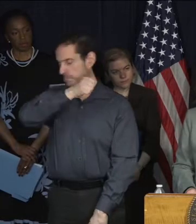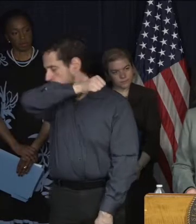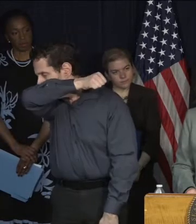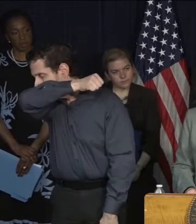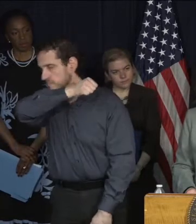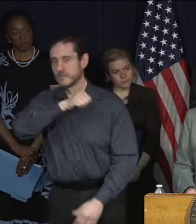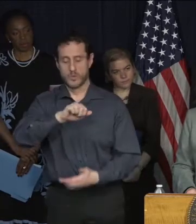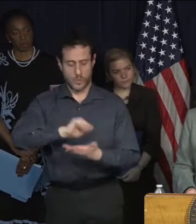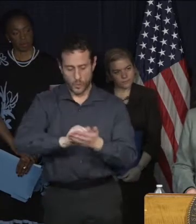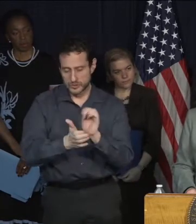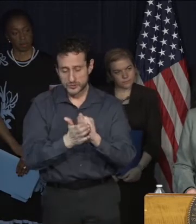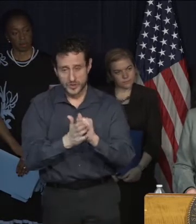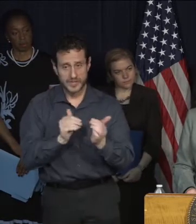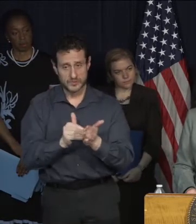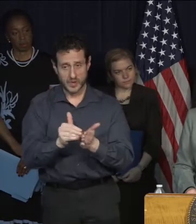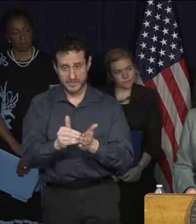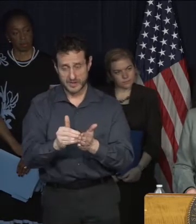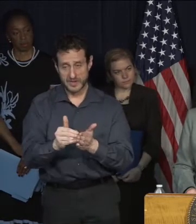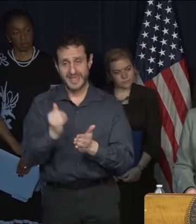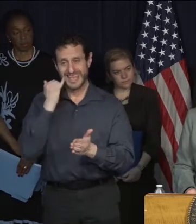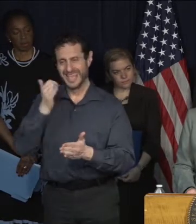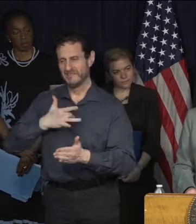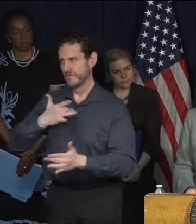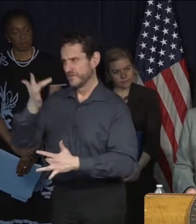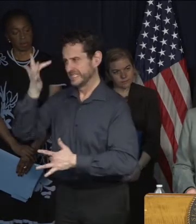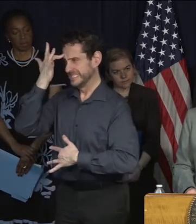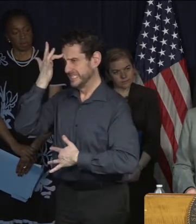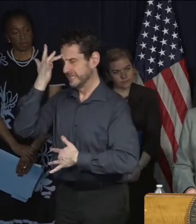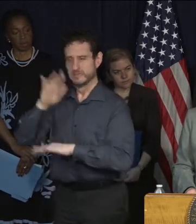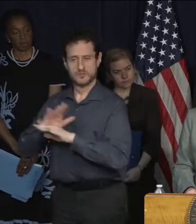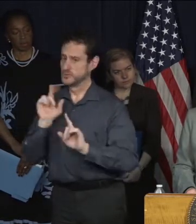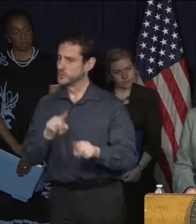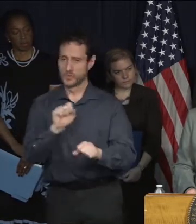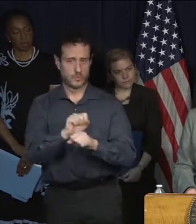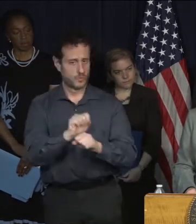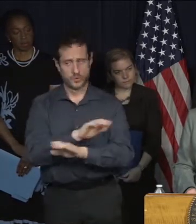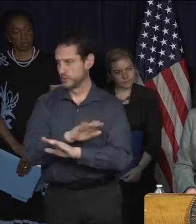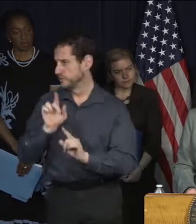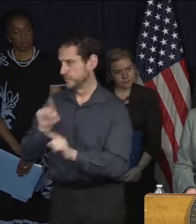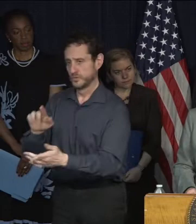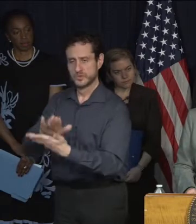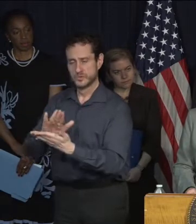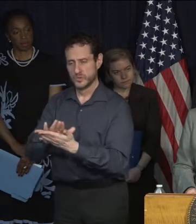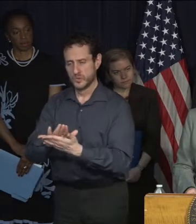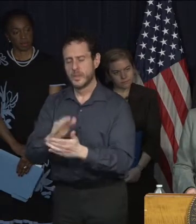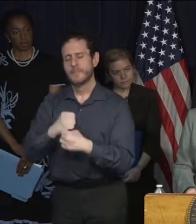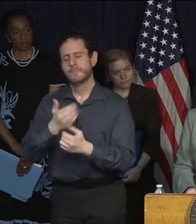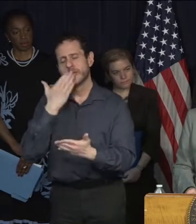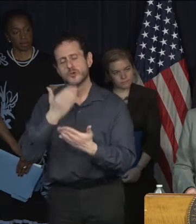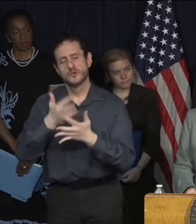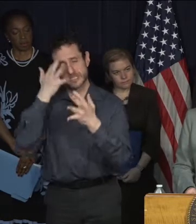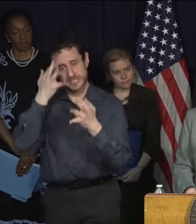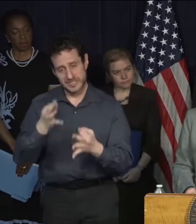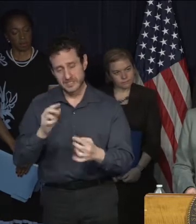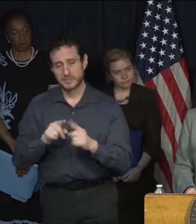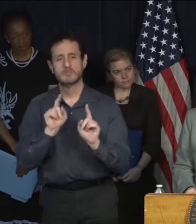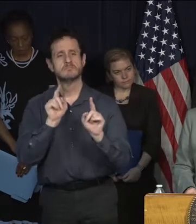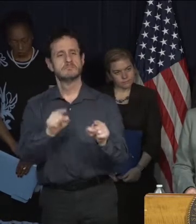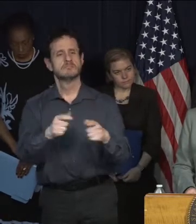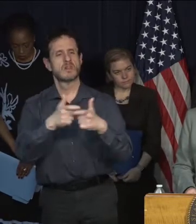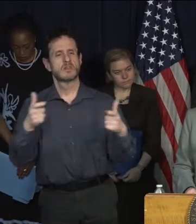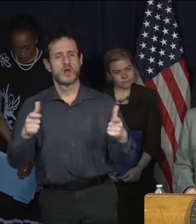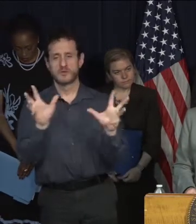go back, and if you are sick, do not go to work or to school, and make educated decisions about attending, hosting